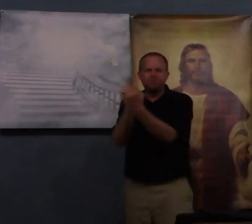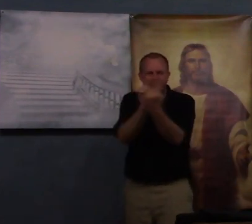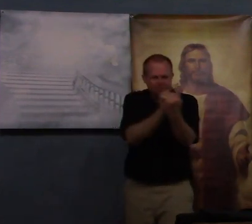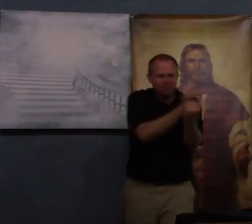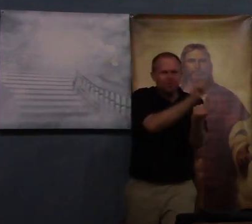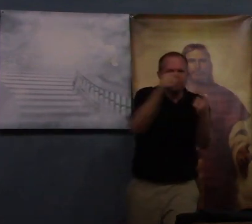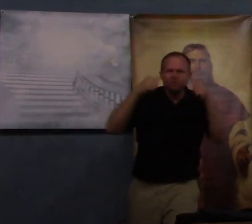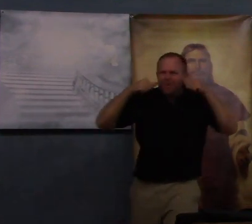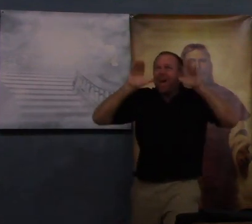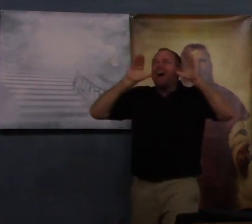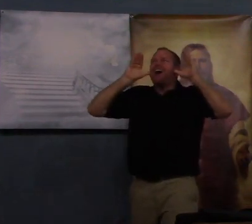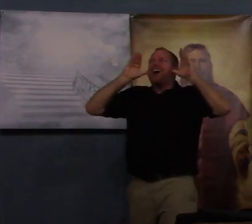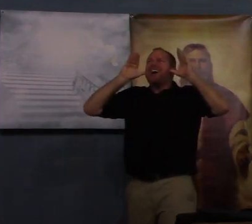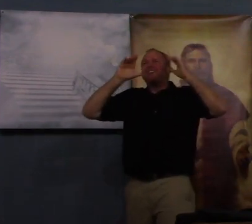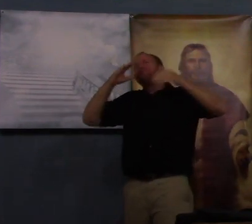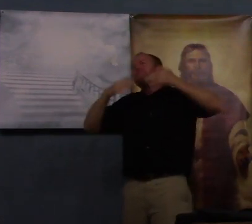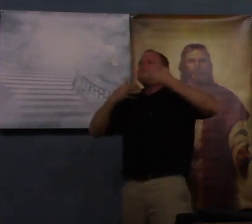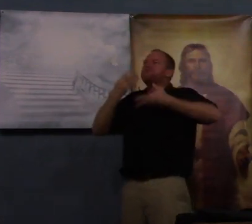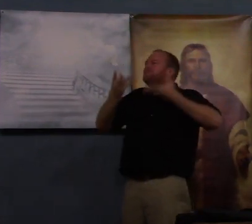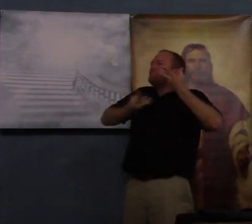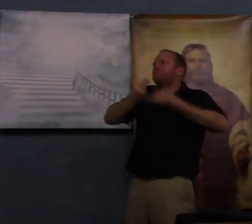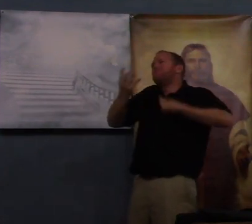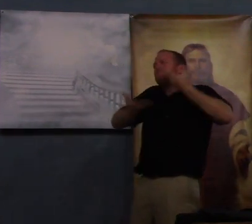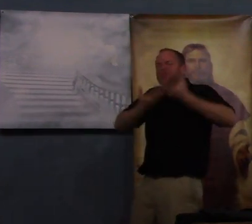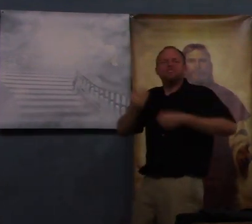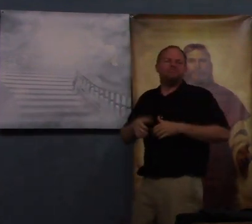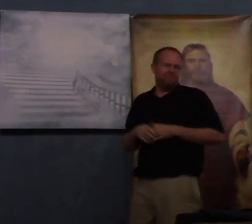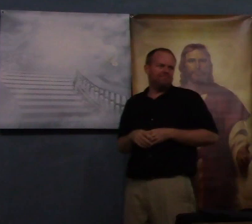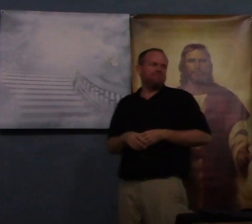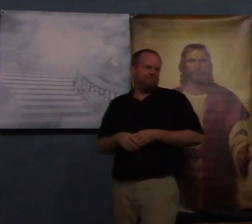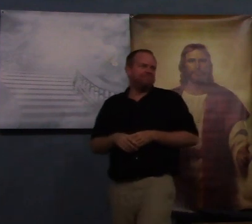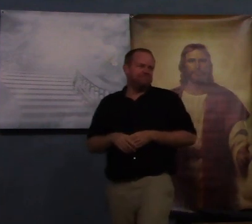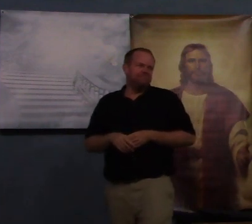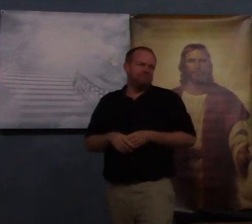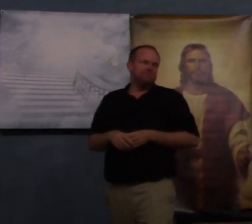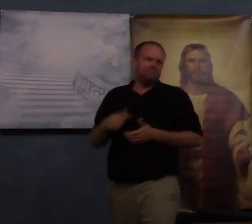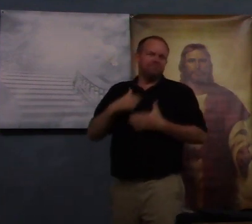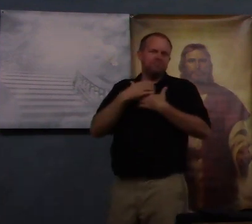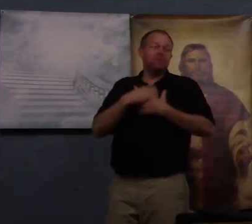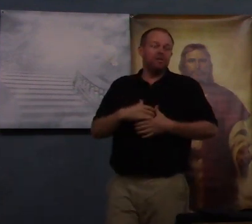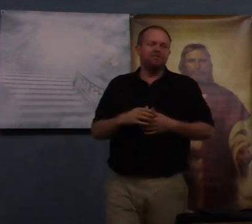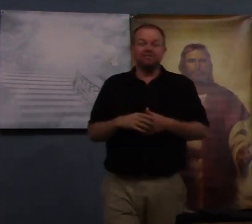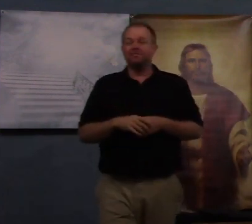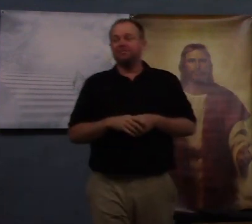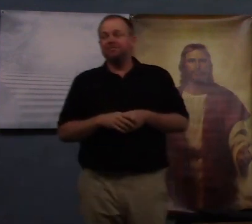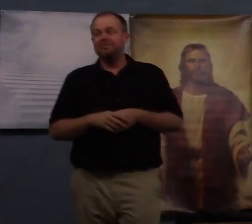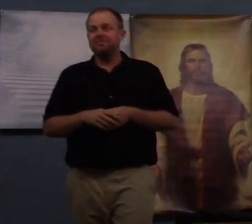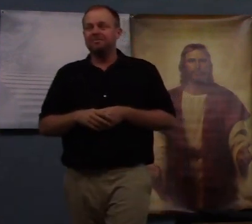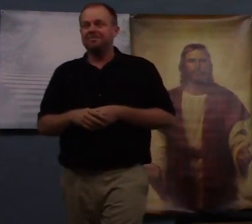I really wish I could meet all of you and I could just see you here in heaven. That is my desire.